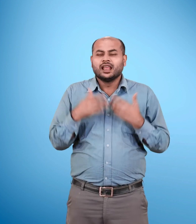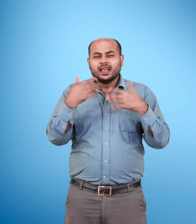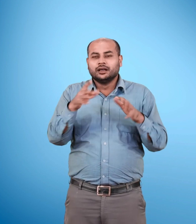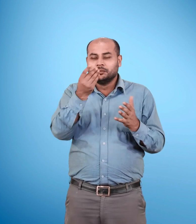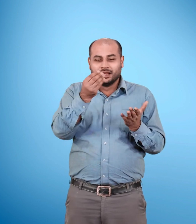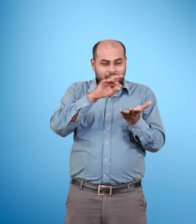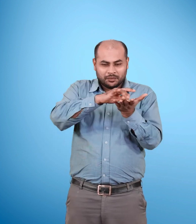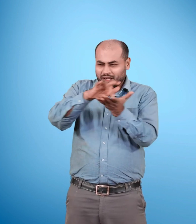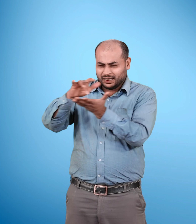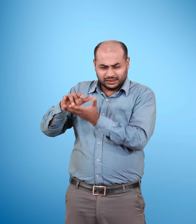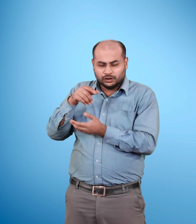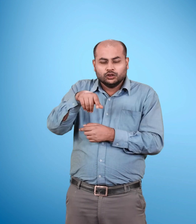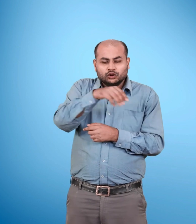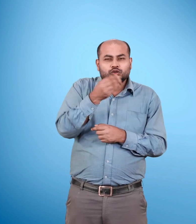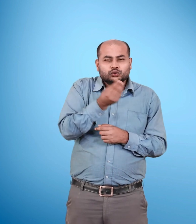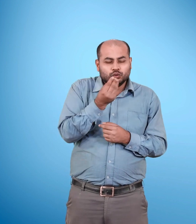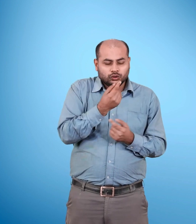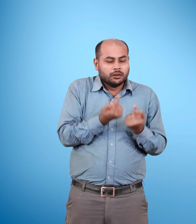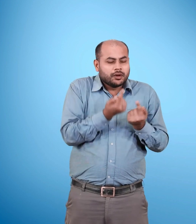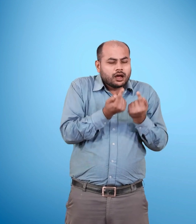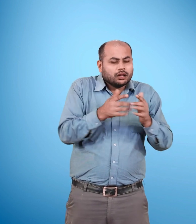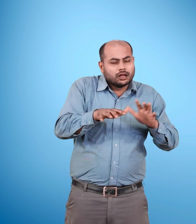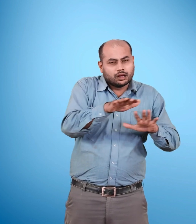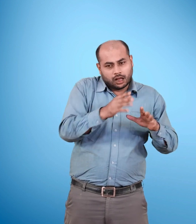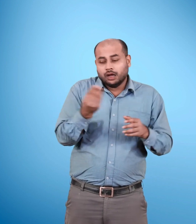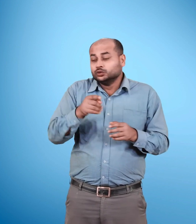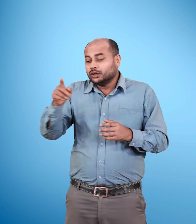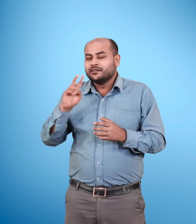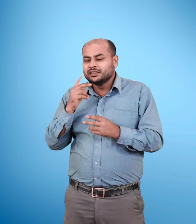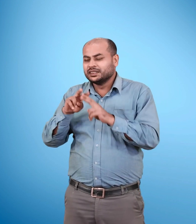In those areas where the land has little or no vegetation,